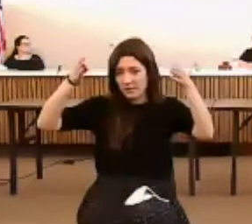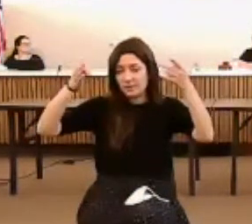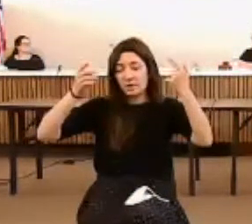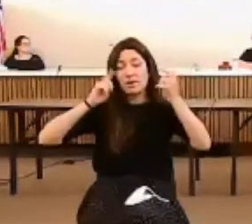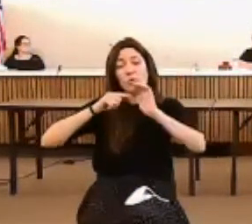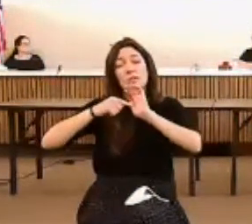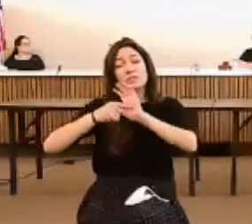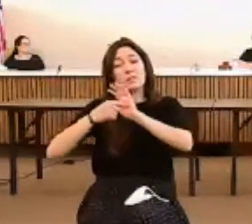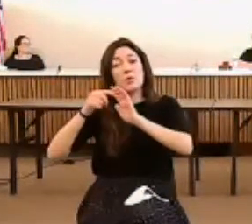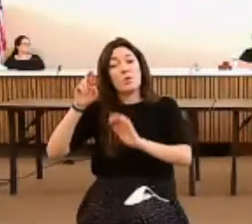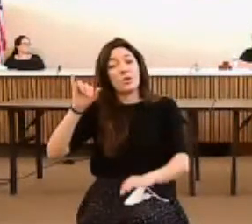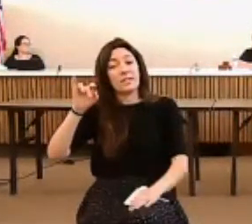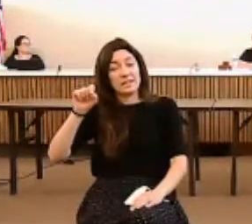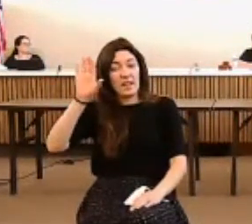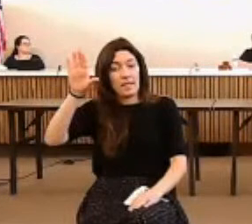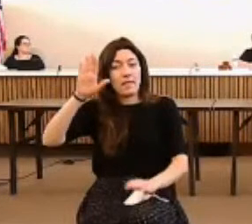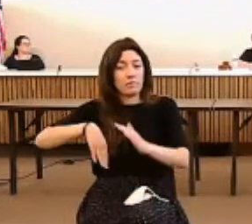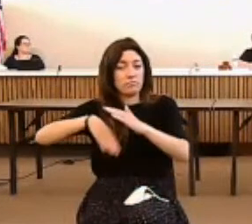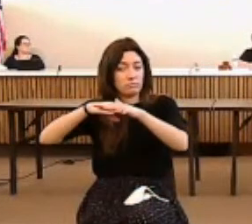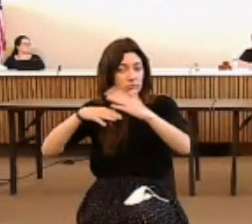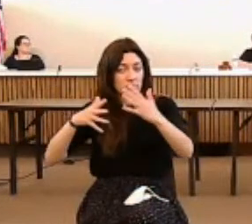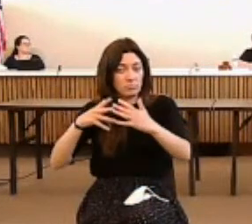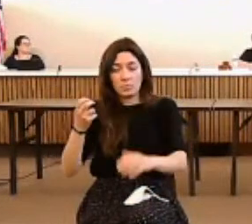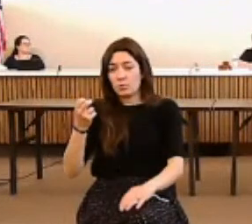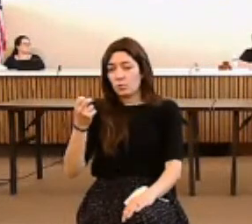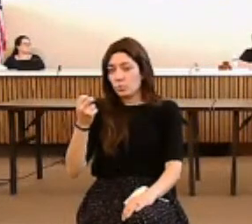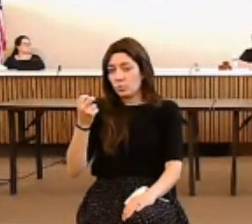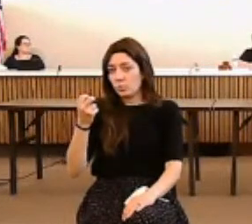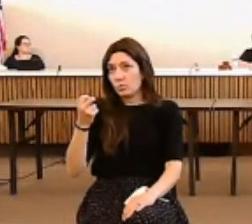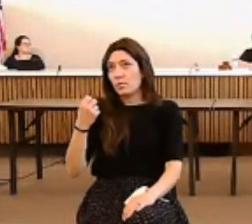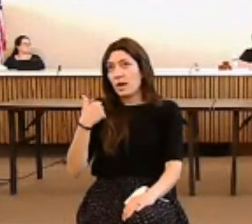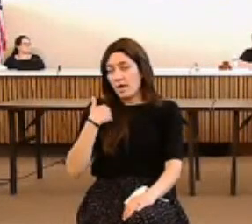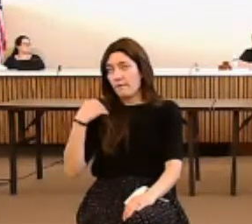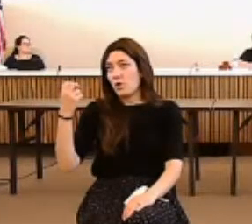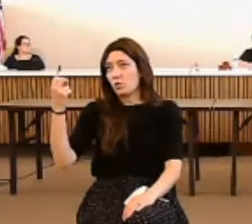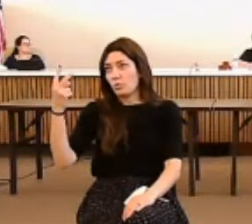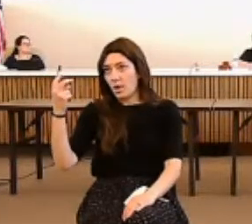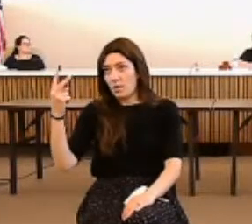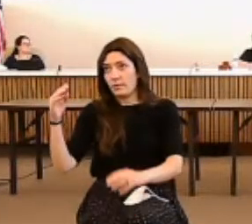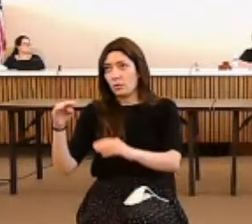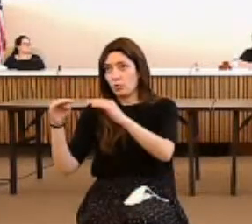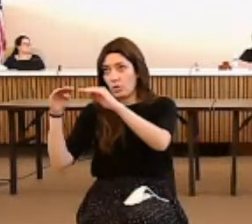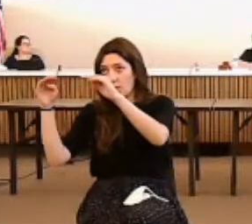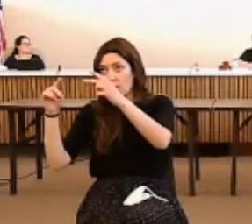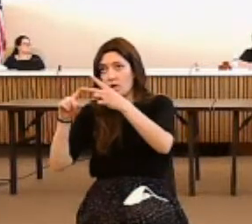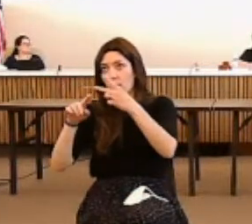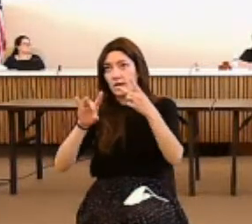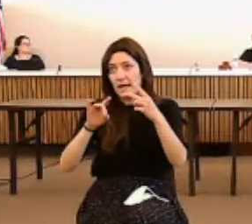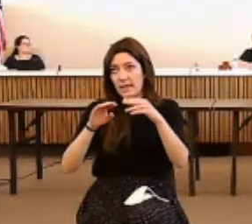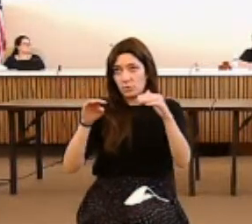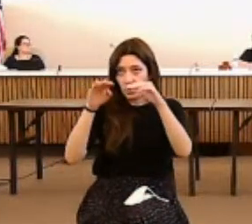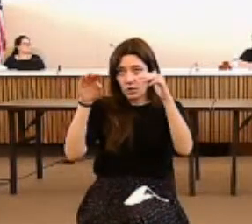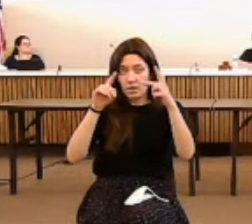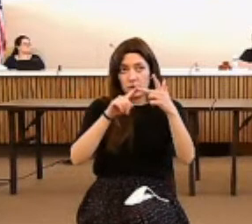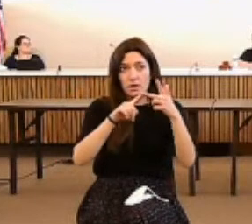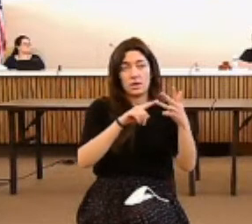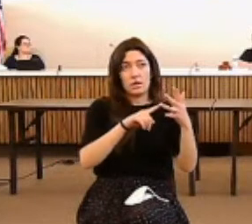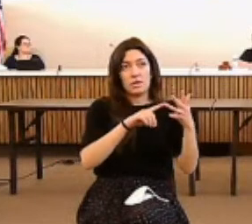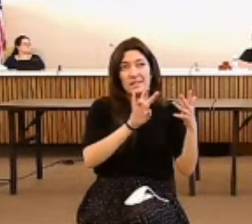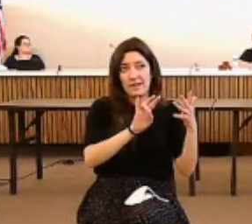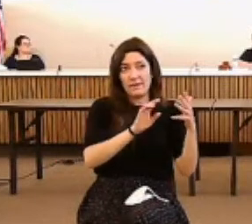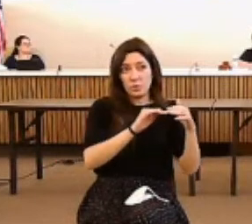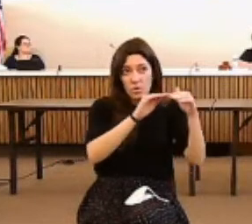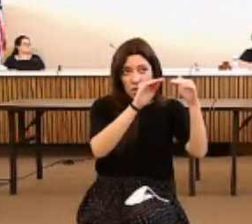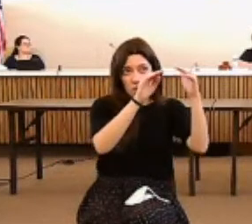12-story building, a 9-story, an 8-story, 6 different 7-story buildings.